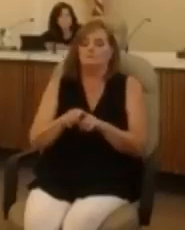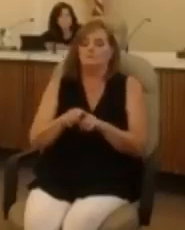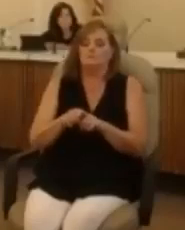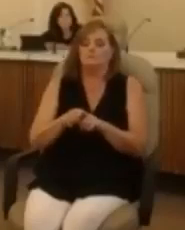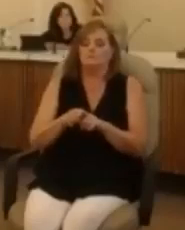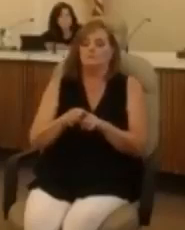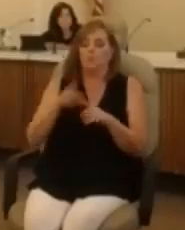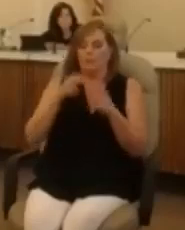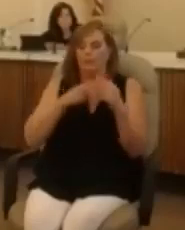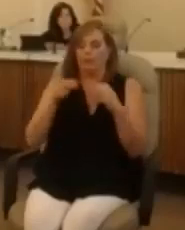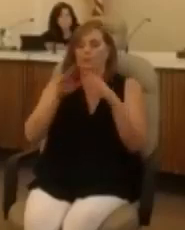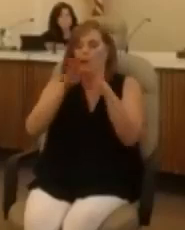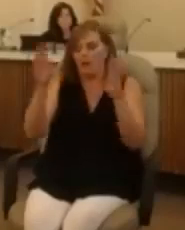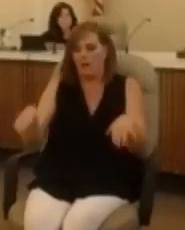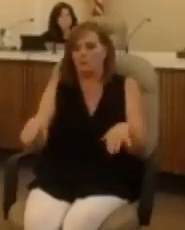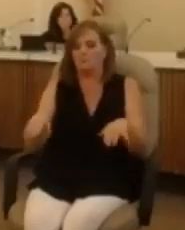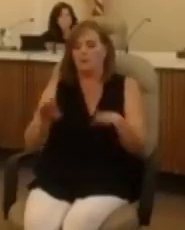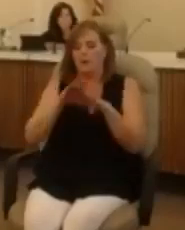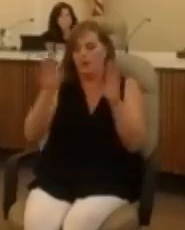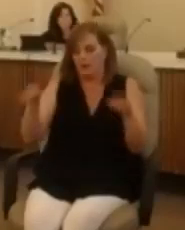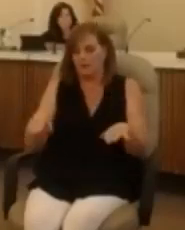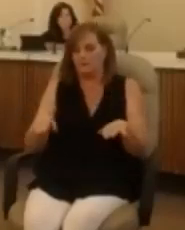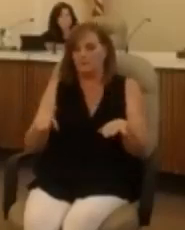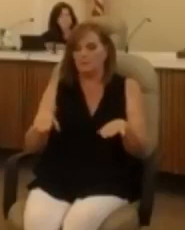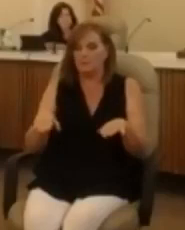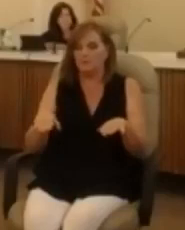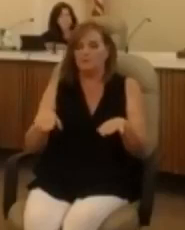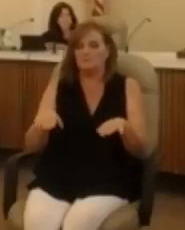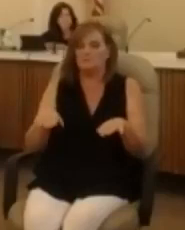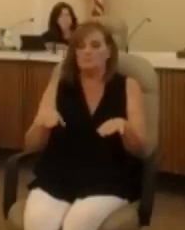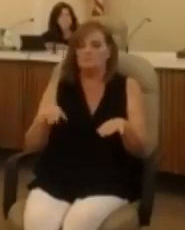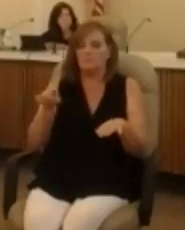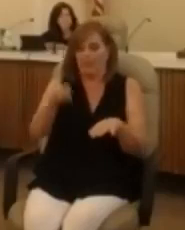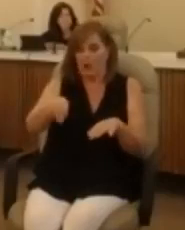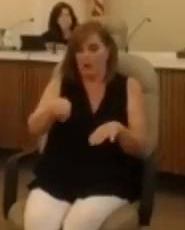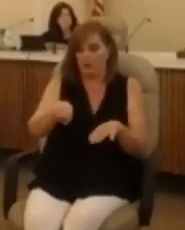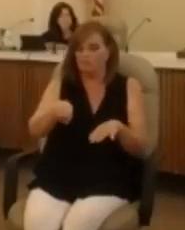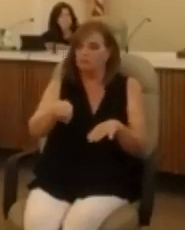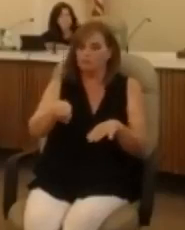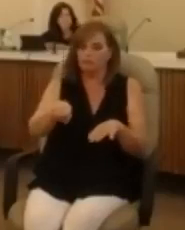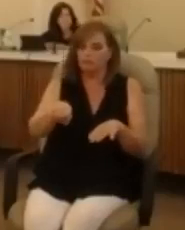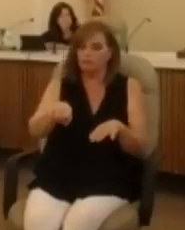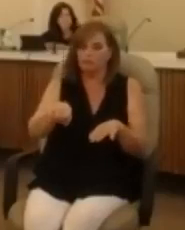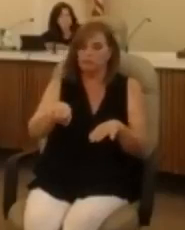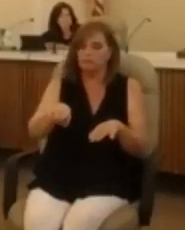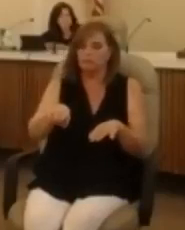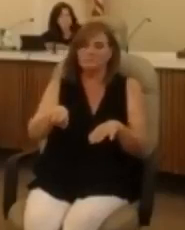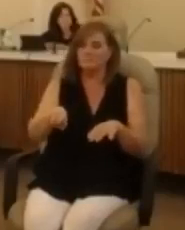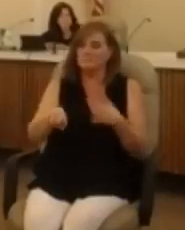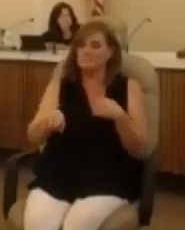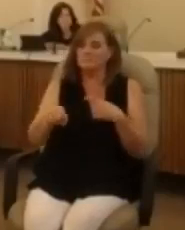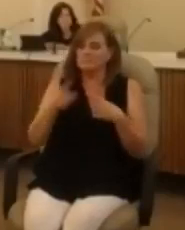and there's enough people who believe that, then we cannot add a pavilion.